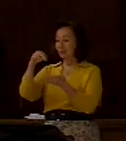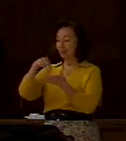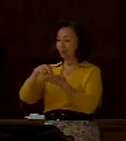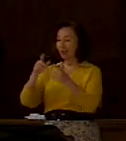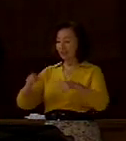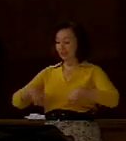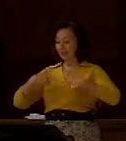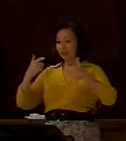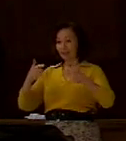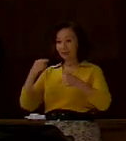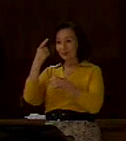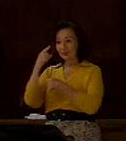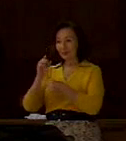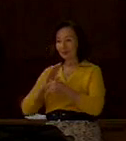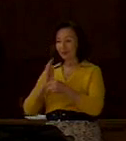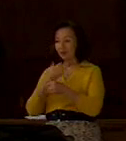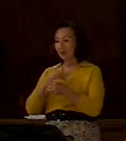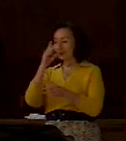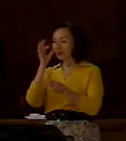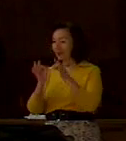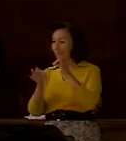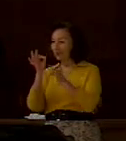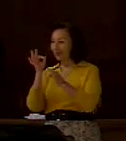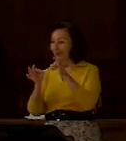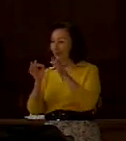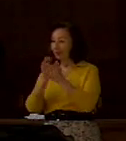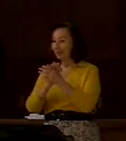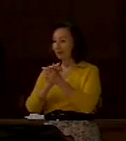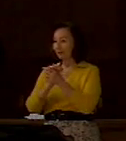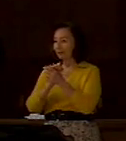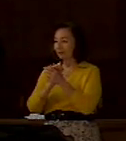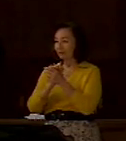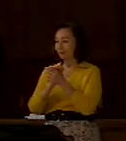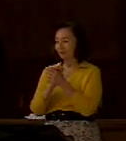life for our justification.